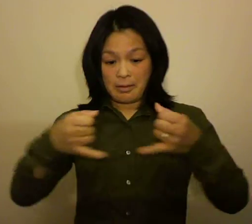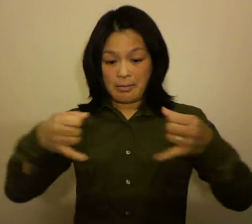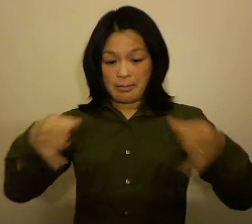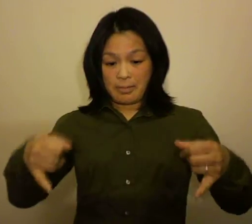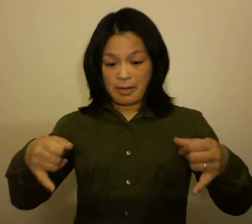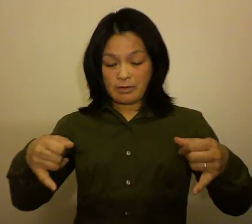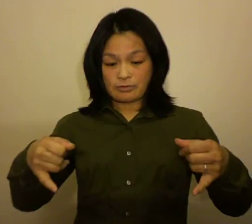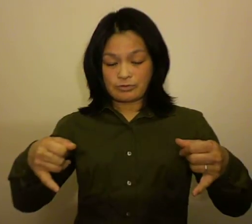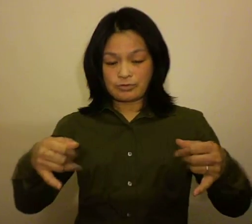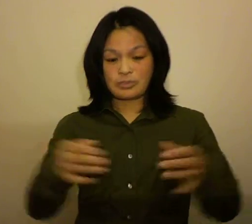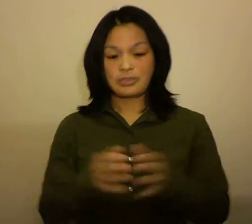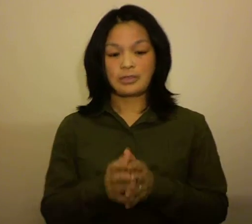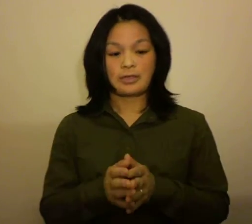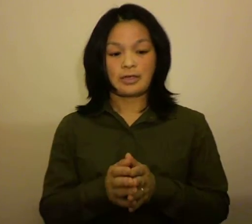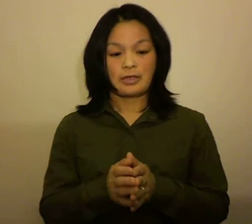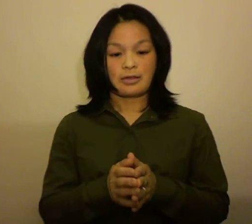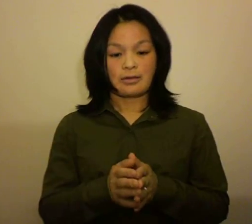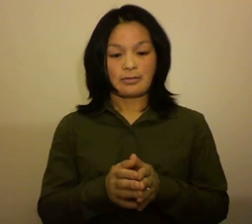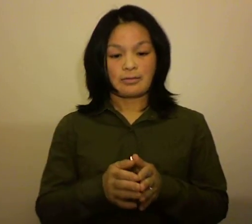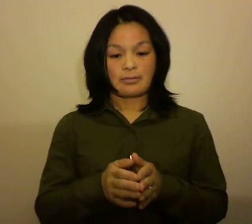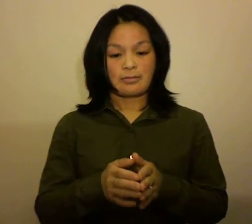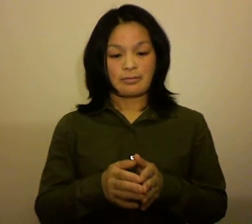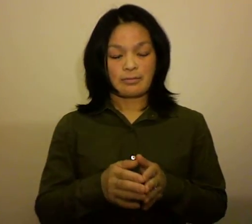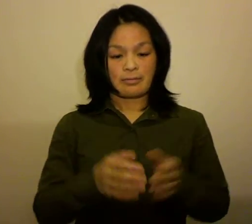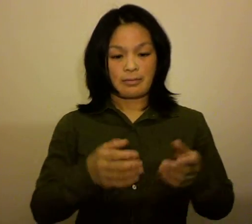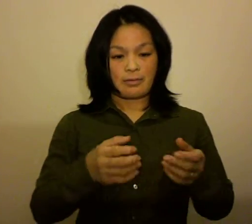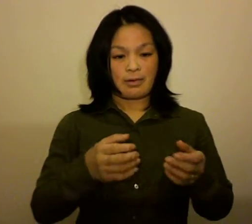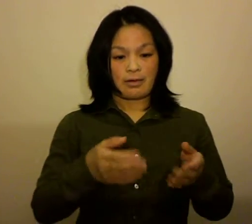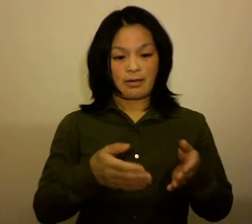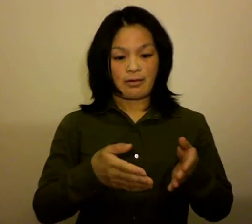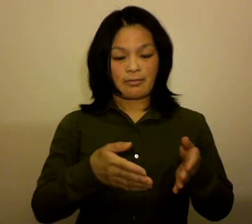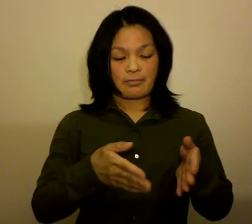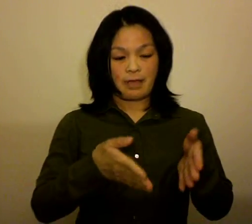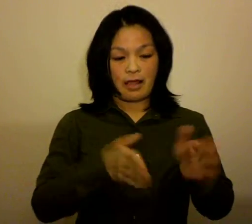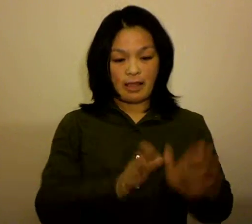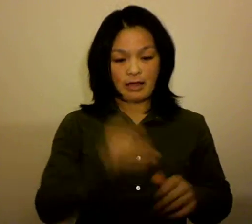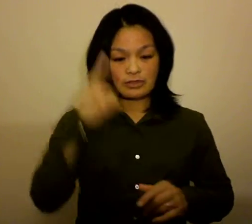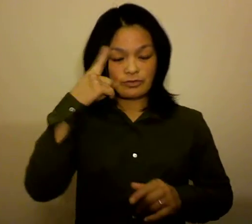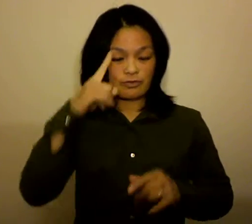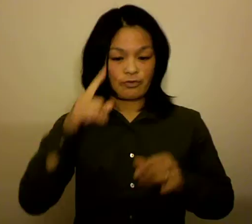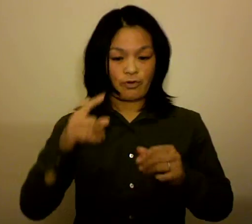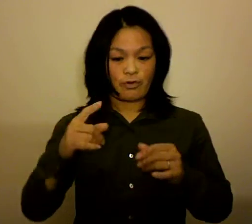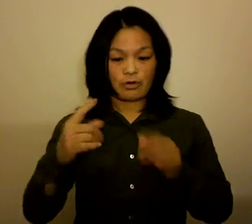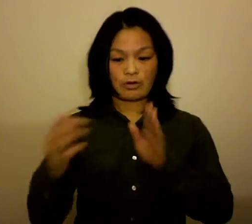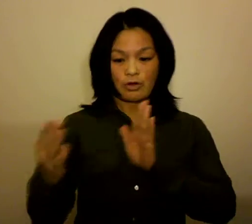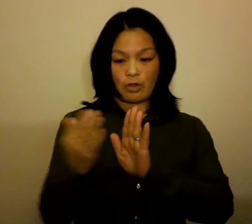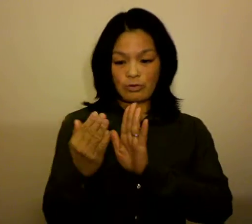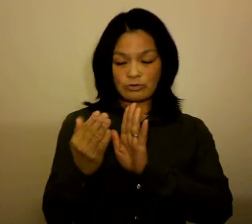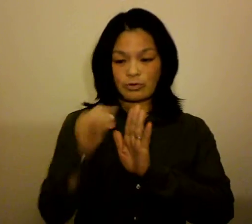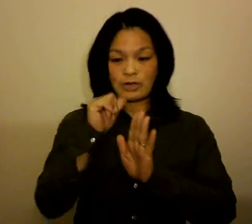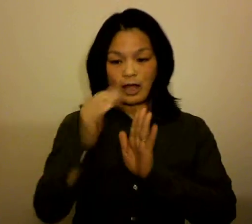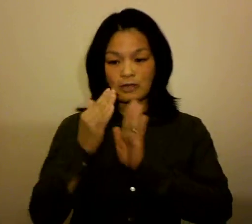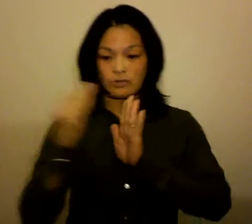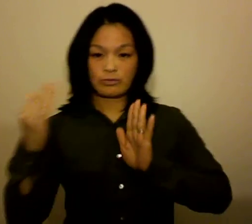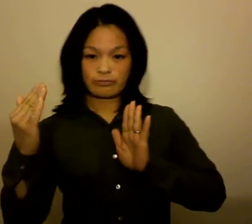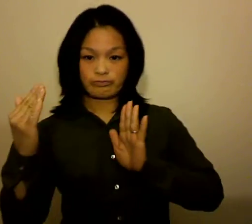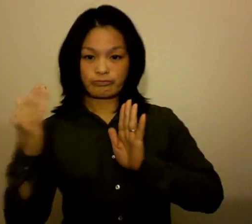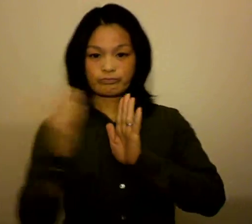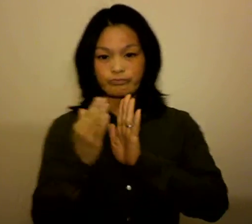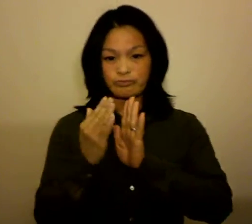also allows for closeness whenever that's necessary. Boundaries help us to have an identity of our own.